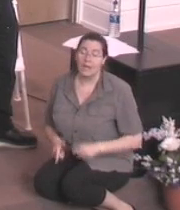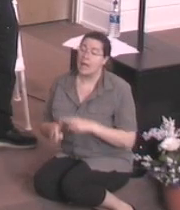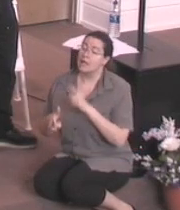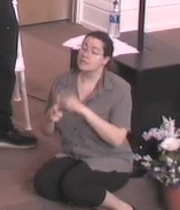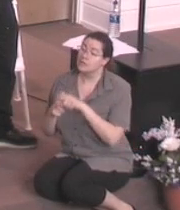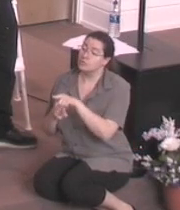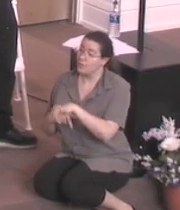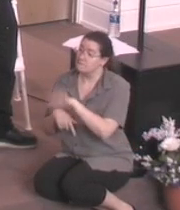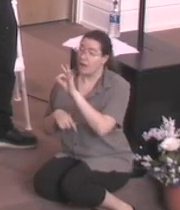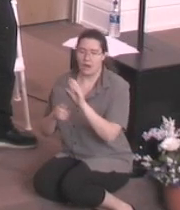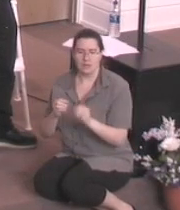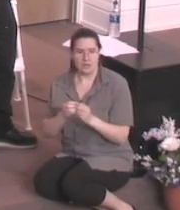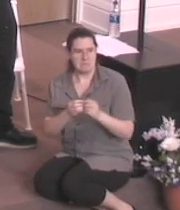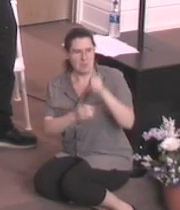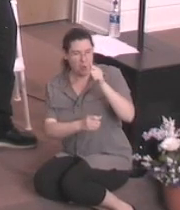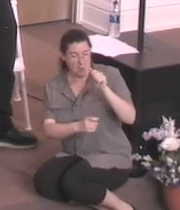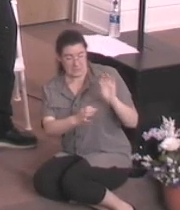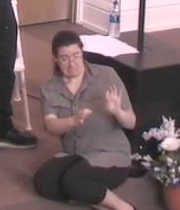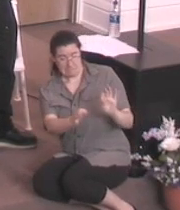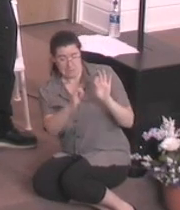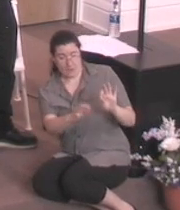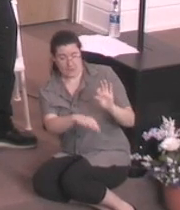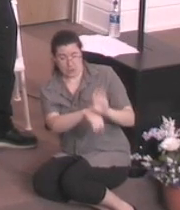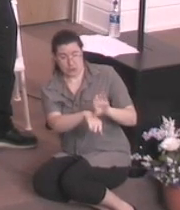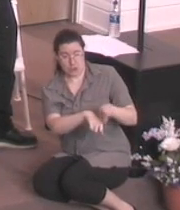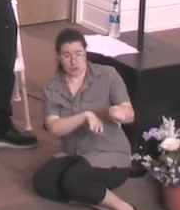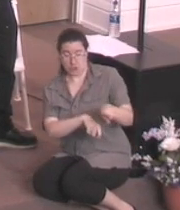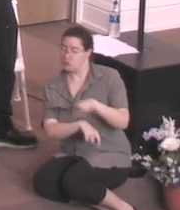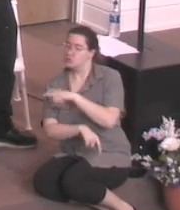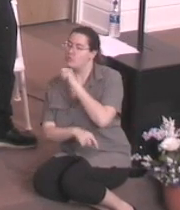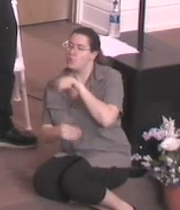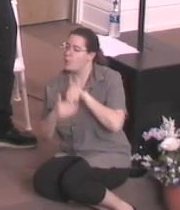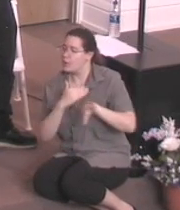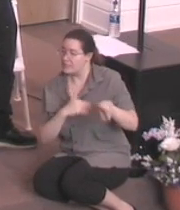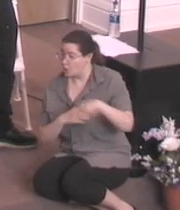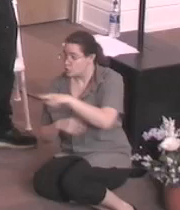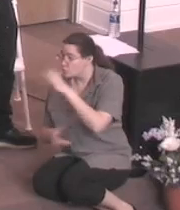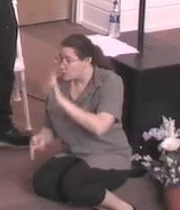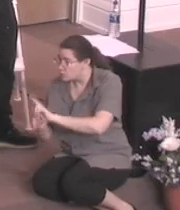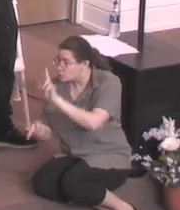find the most perfect church, don't go in there because you'll screw it up.